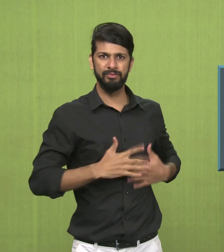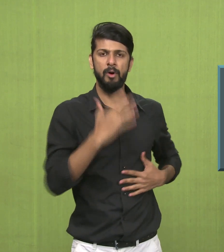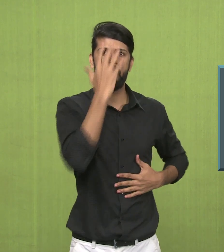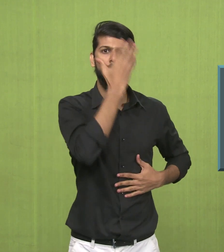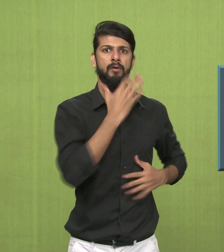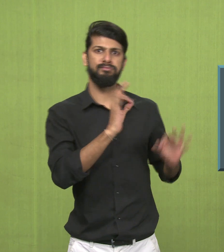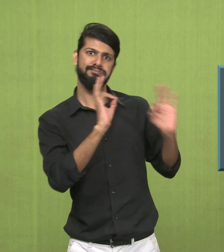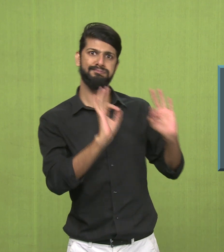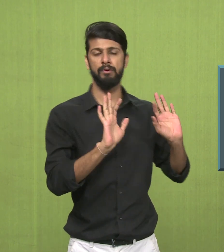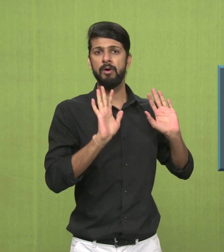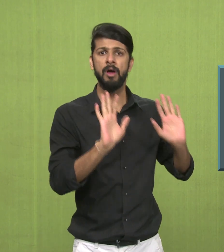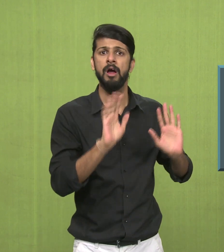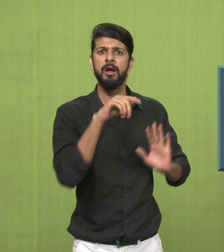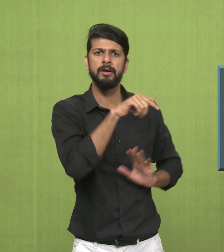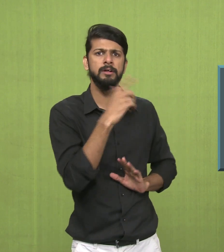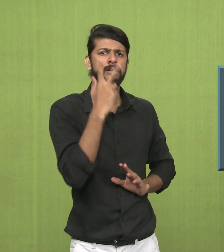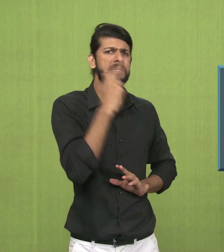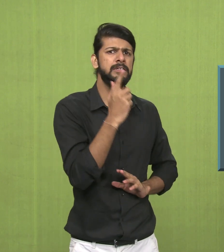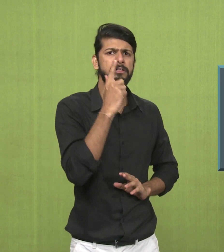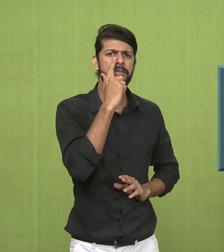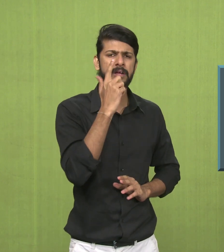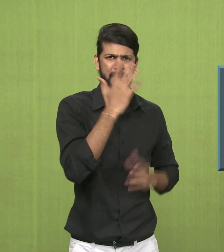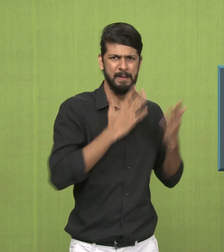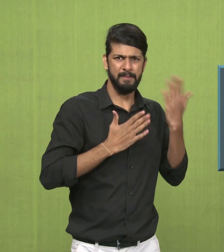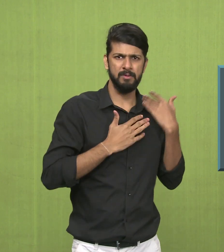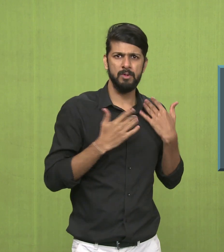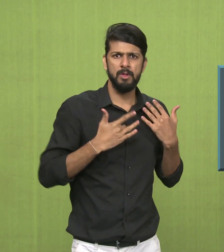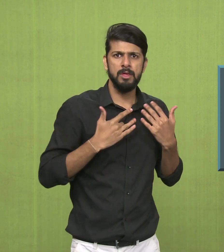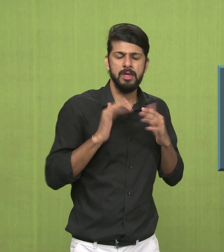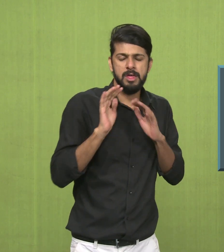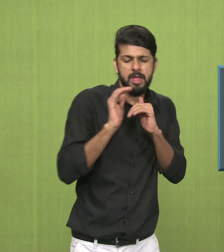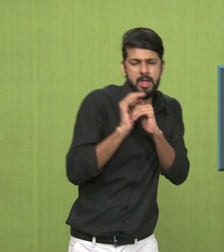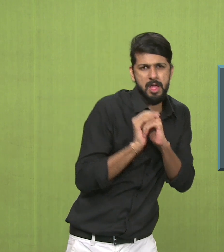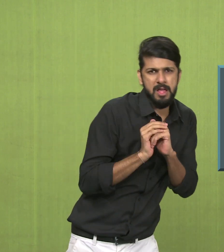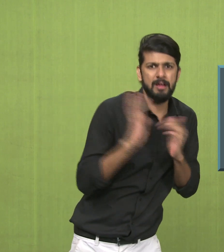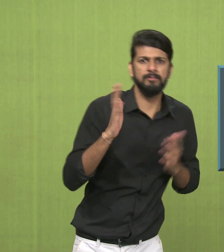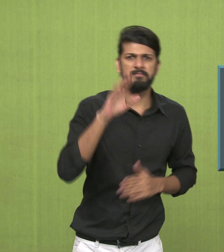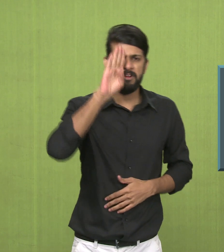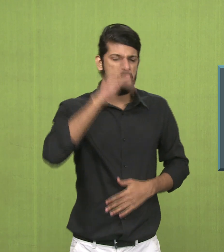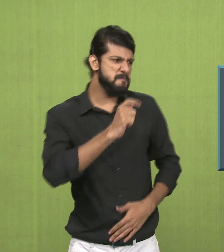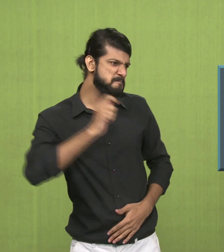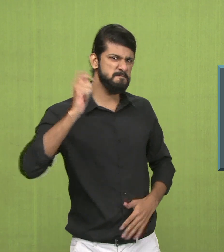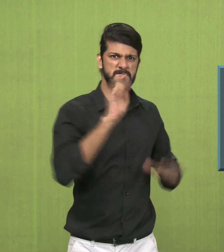Sita is wearing a yellow sari in this painting, but you would see that she is totally horrified